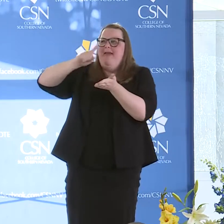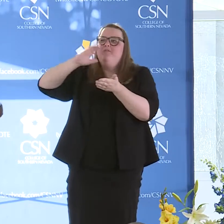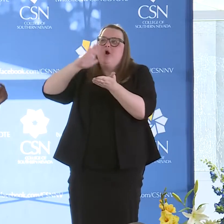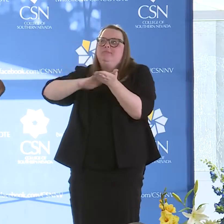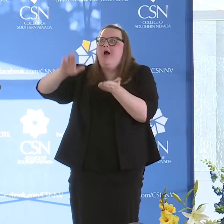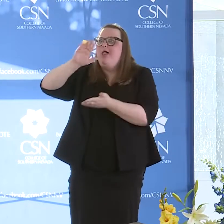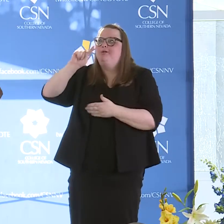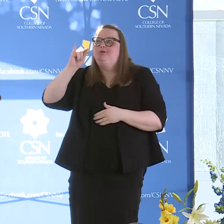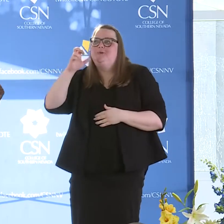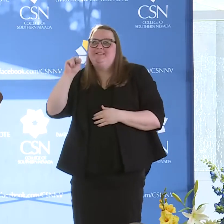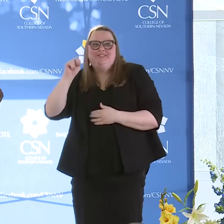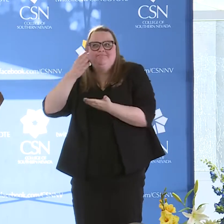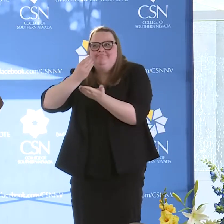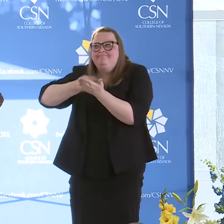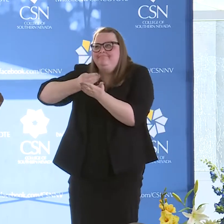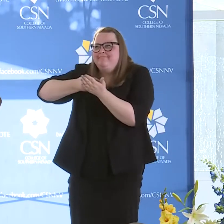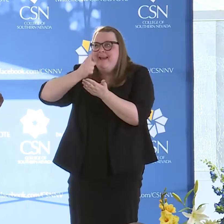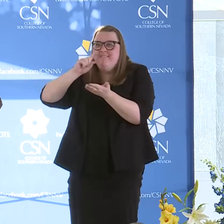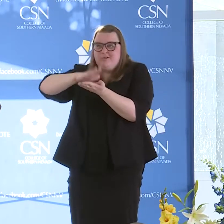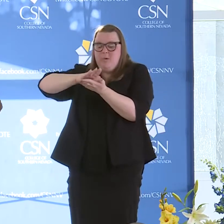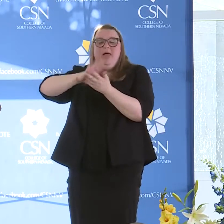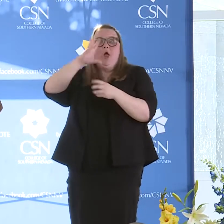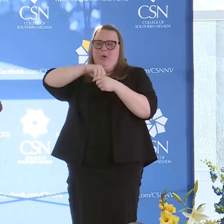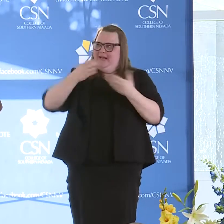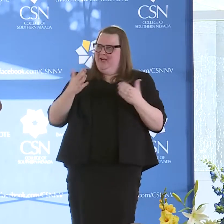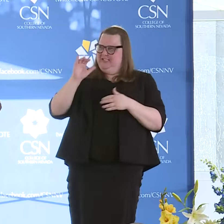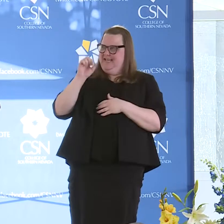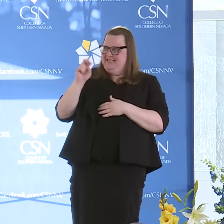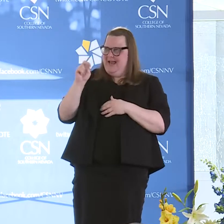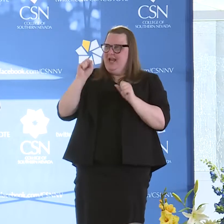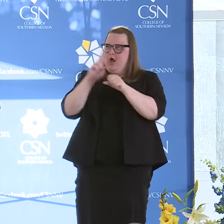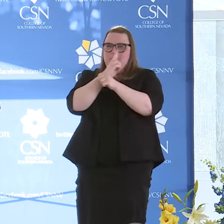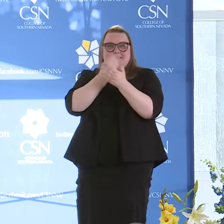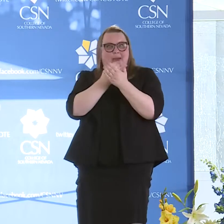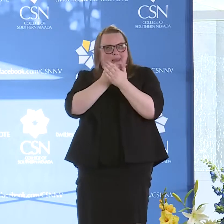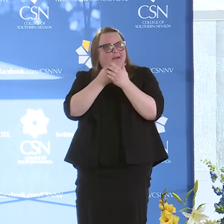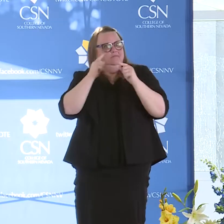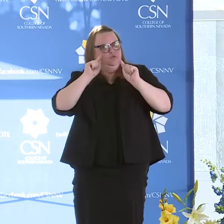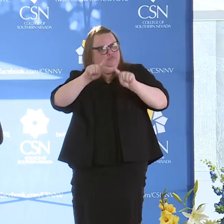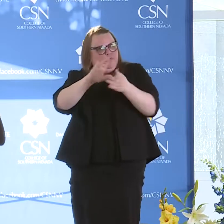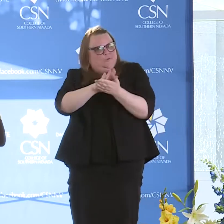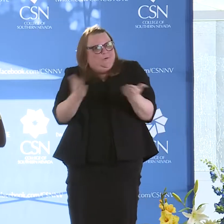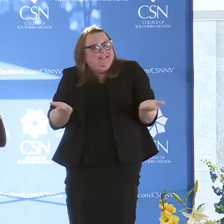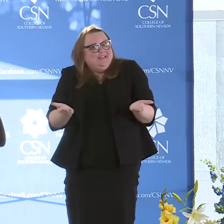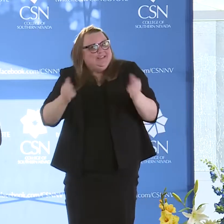including right here at CSN. Okay?